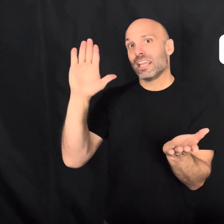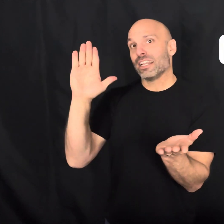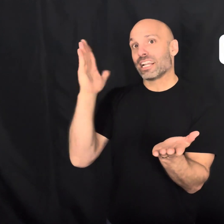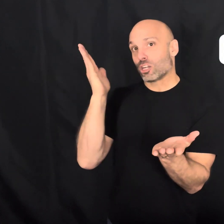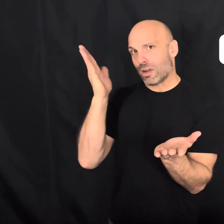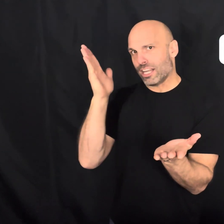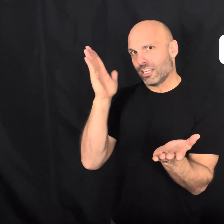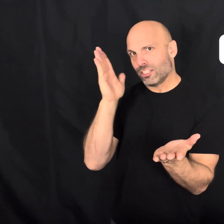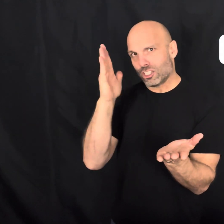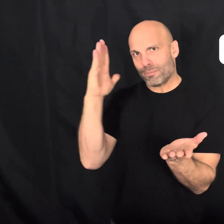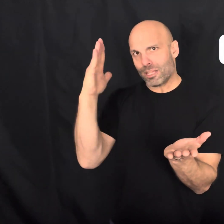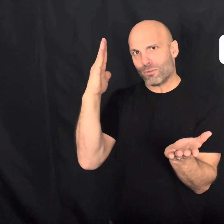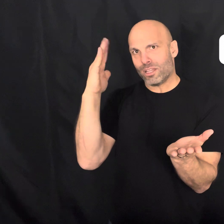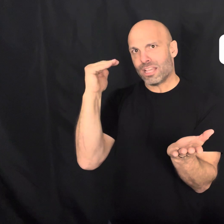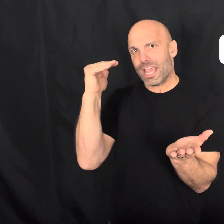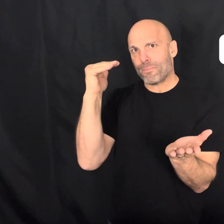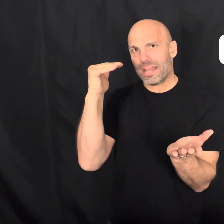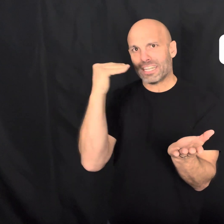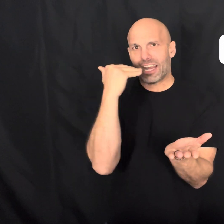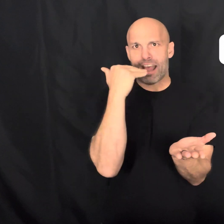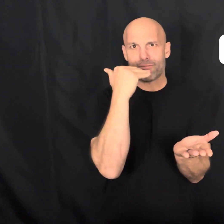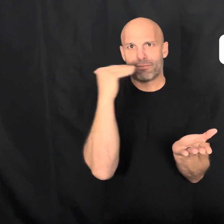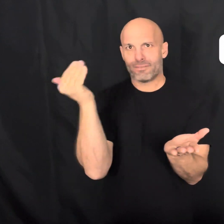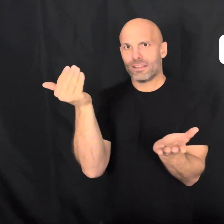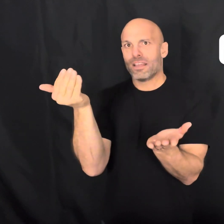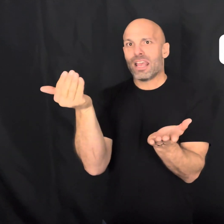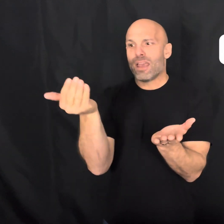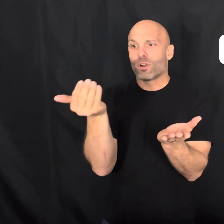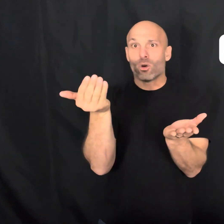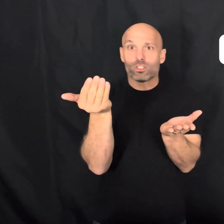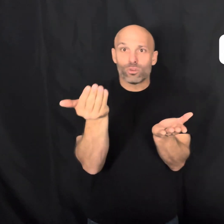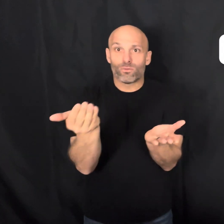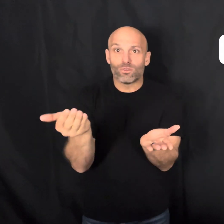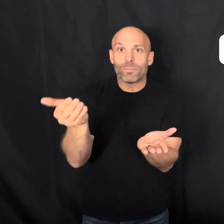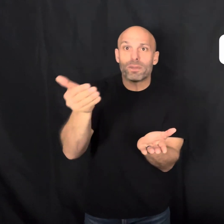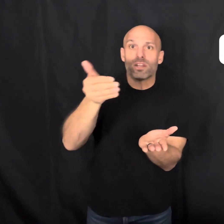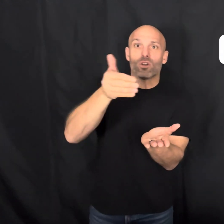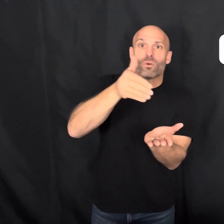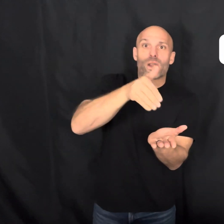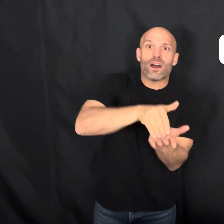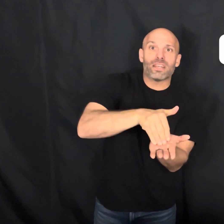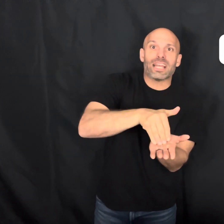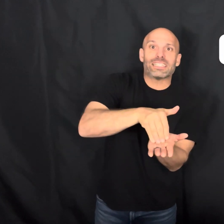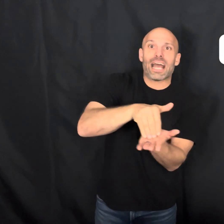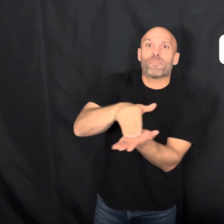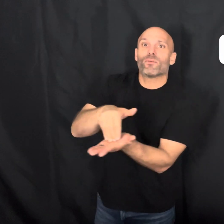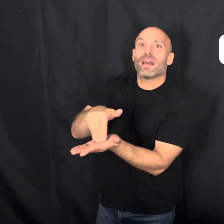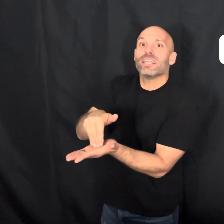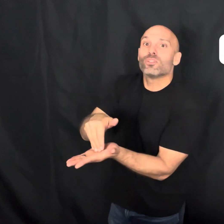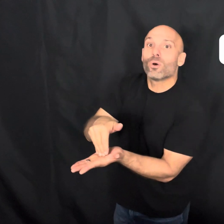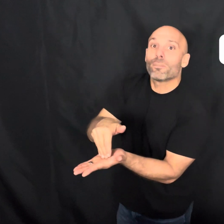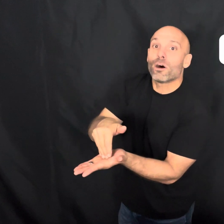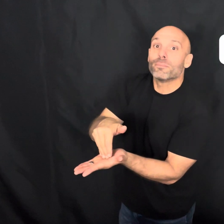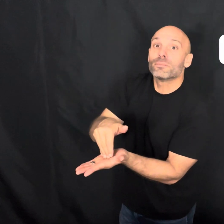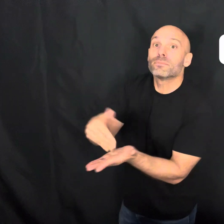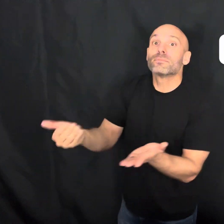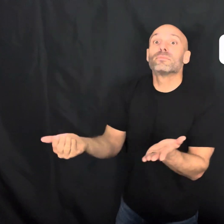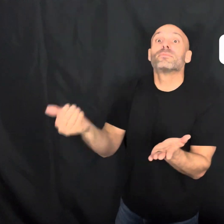like a karate chop type way and bend it in half. And we're going to flip it around and tap it right into our palm.